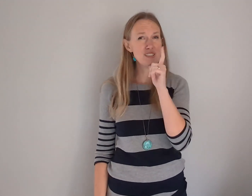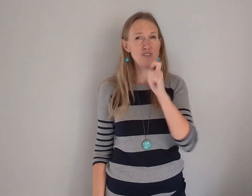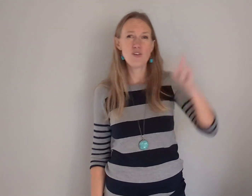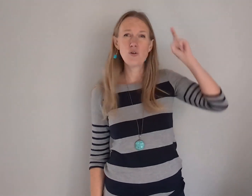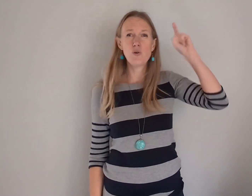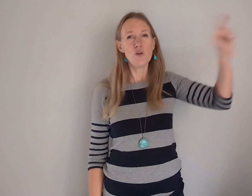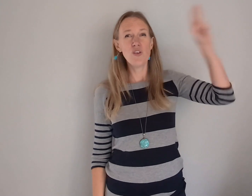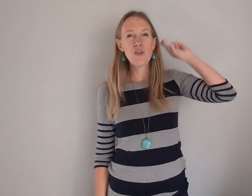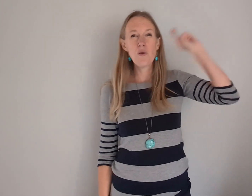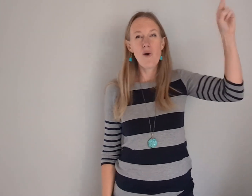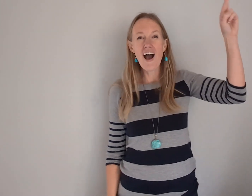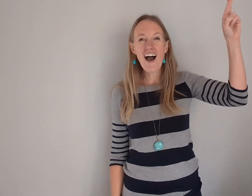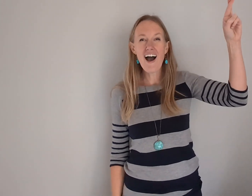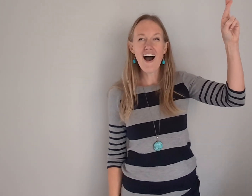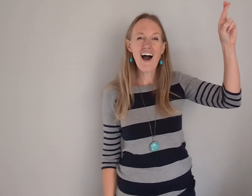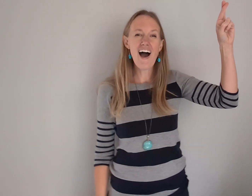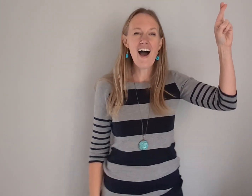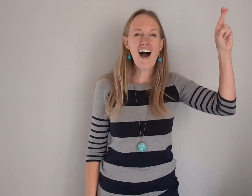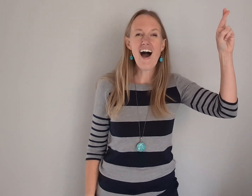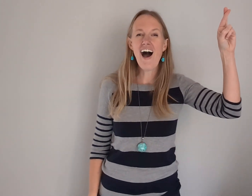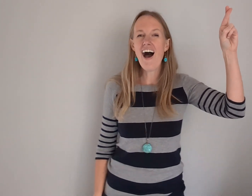because of who you are.